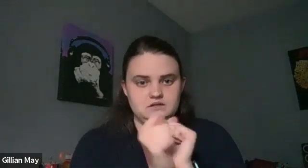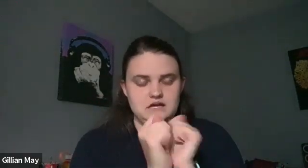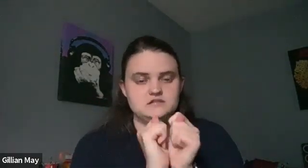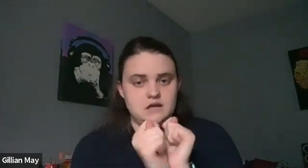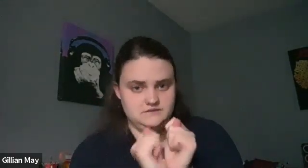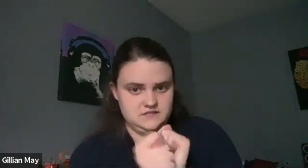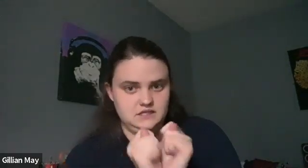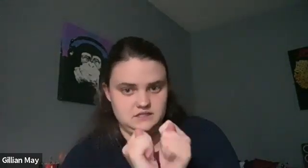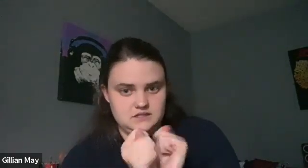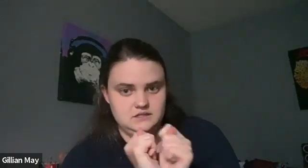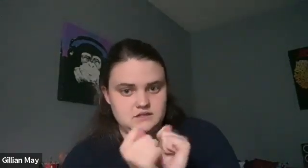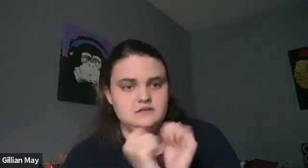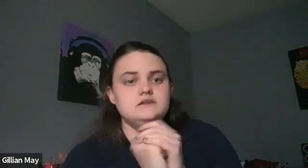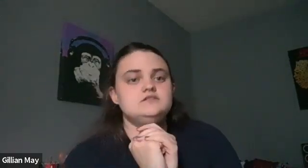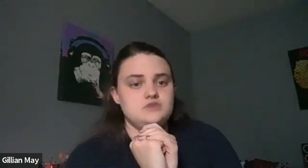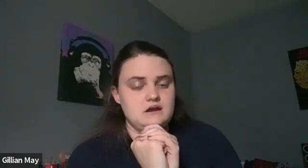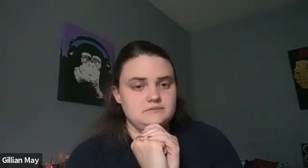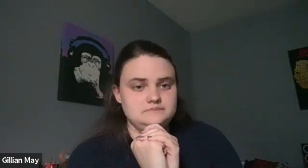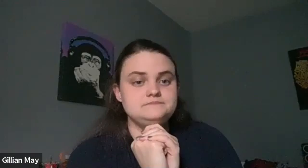That is what I've seen. Track.